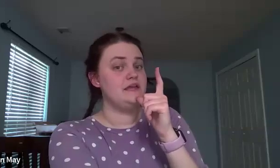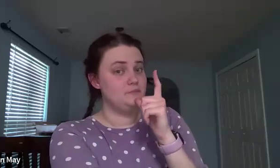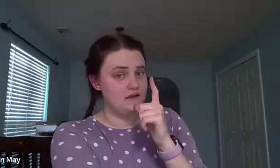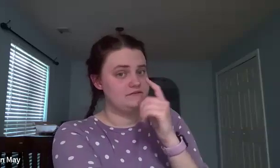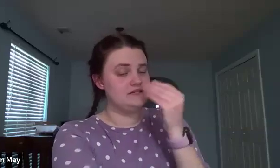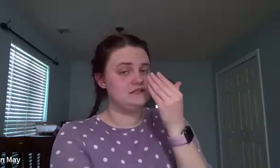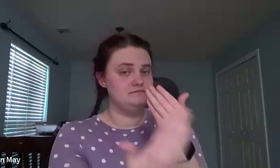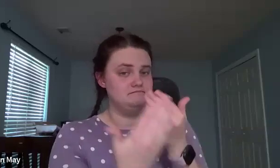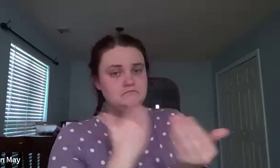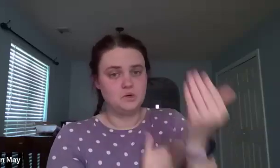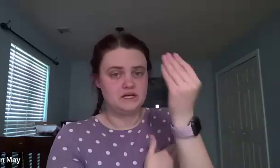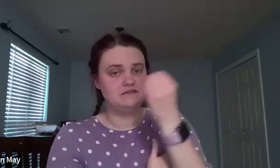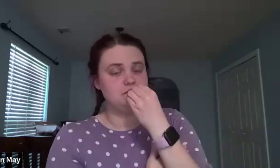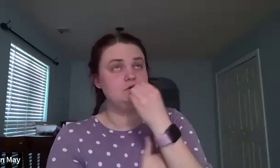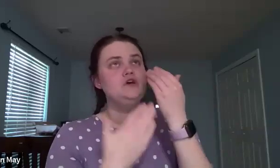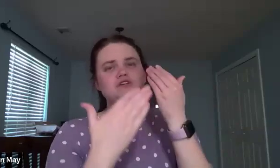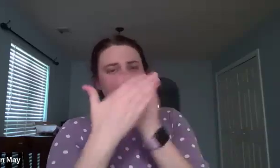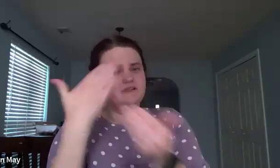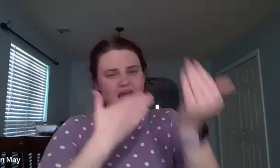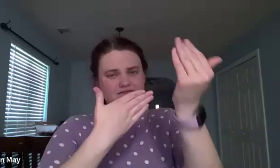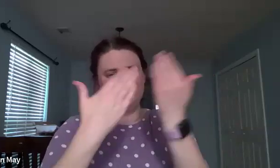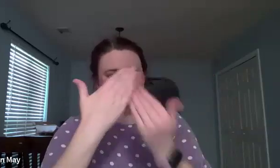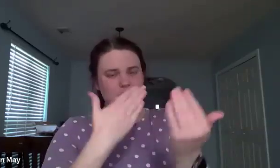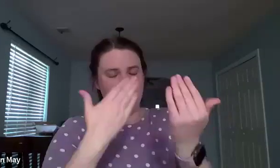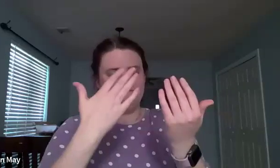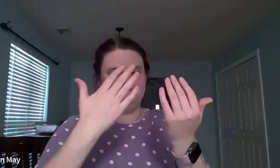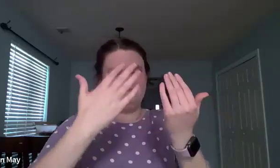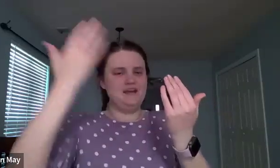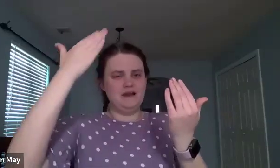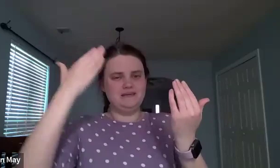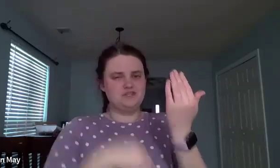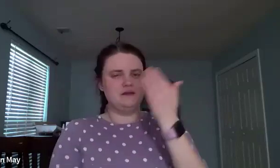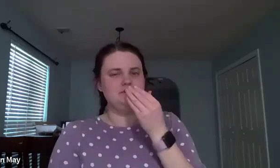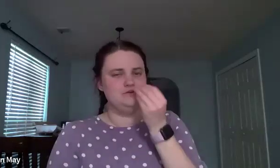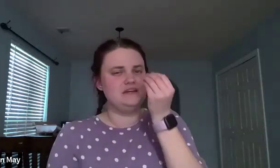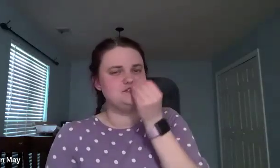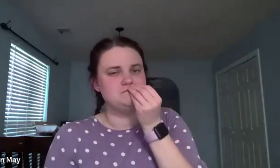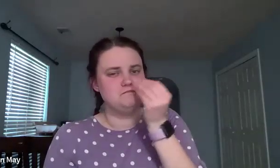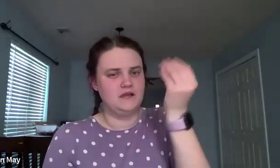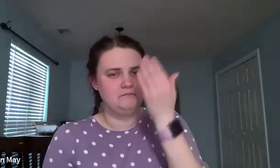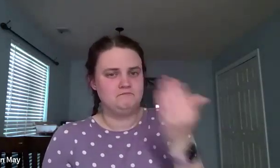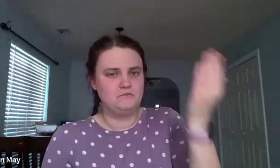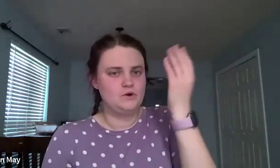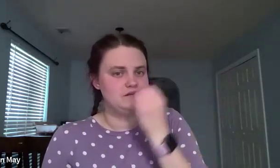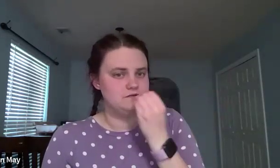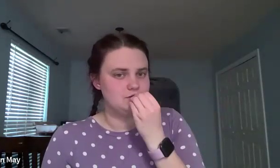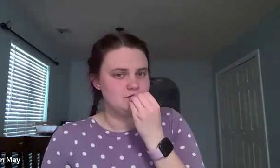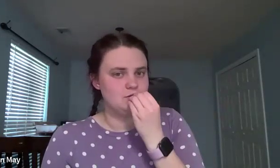Then breakfast, morning food. You don't really have to do the, like, I know I keep showing it, but you can just go like morning food